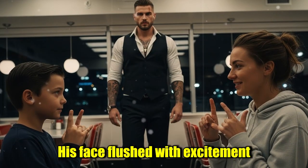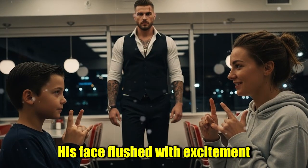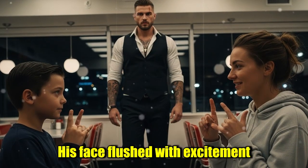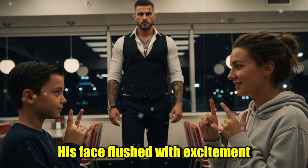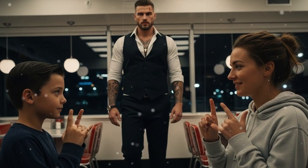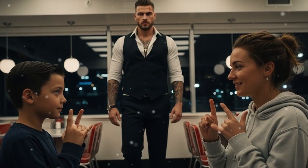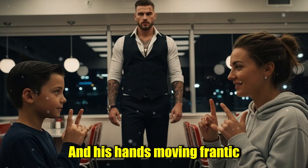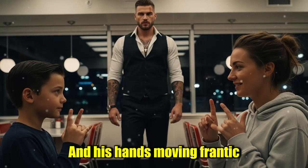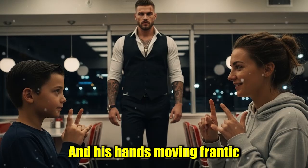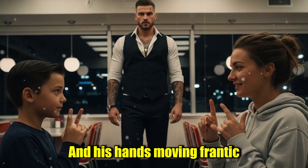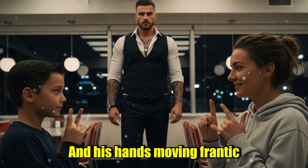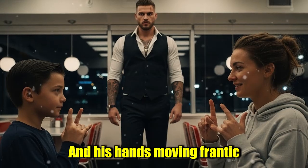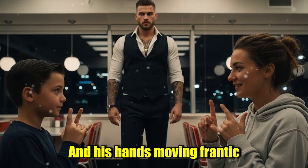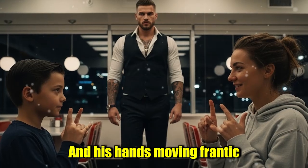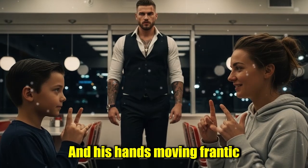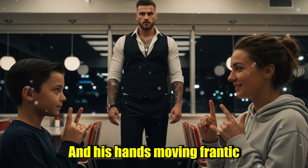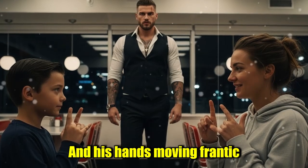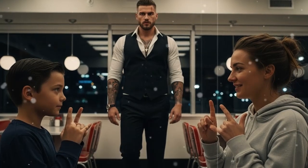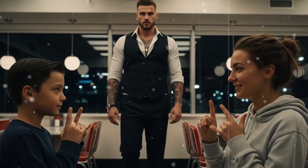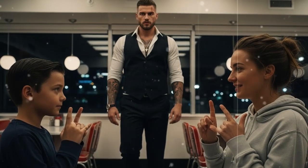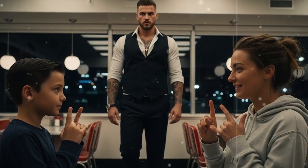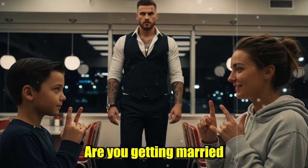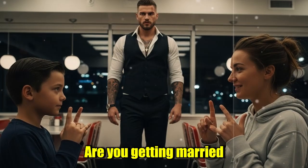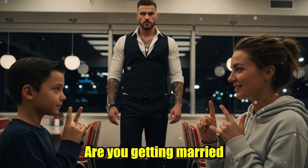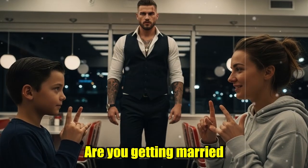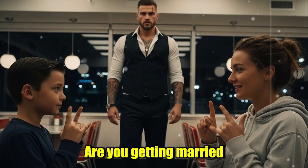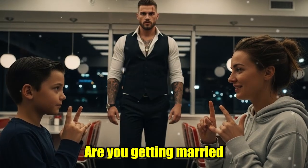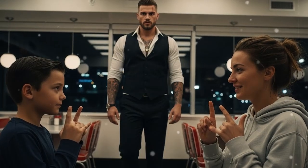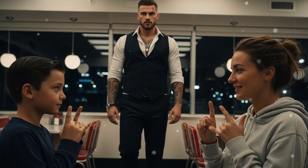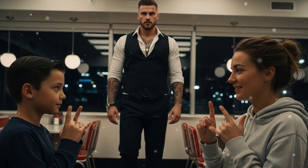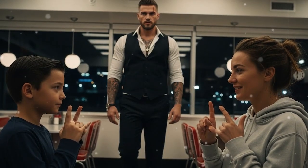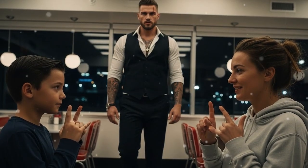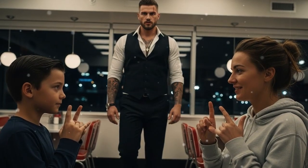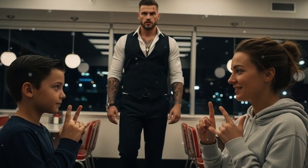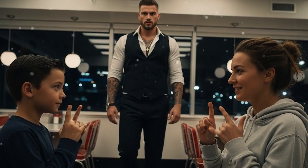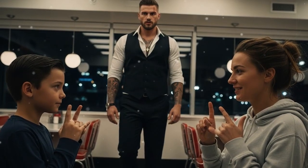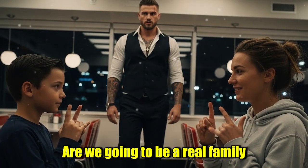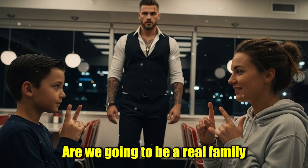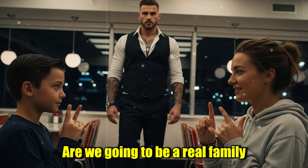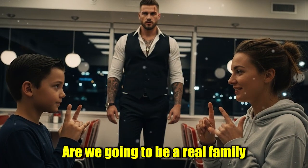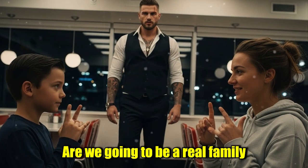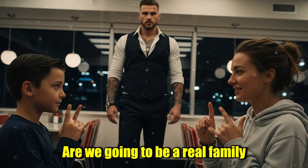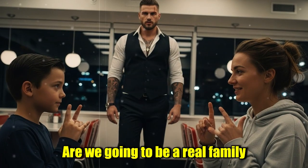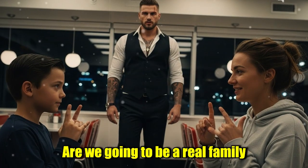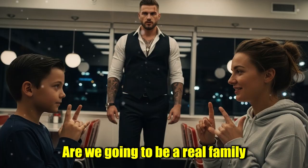with excitement and his hands moving frantically. Are you getting married? He signed to both of them. Are we going to be a real